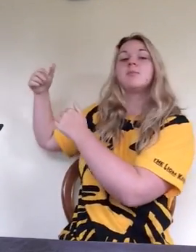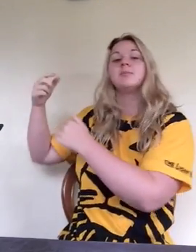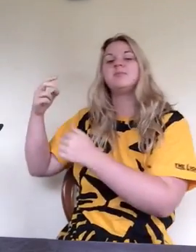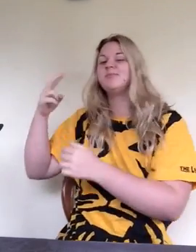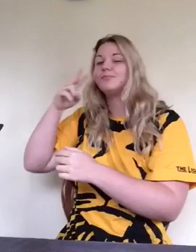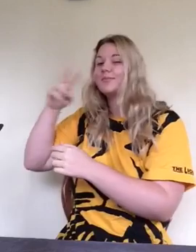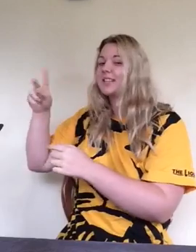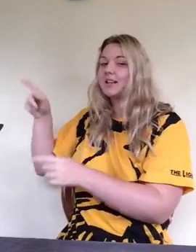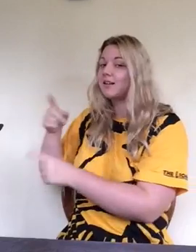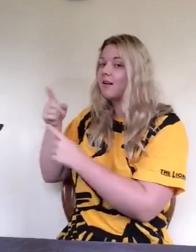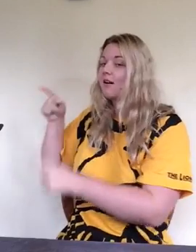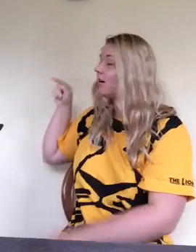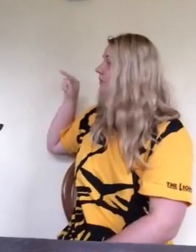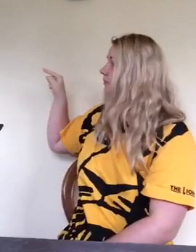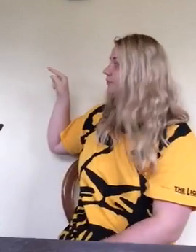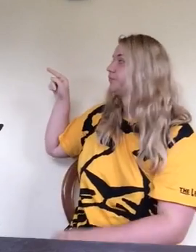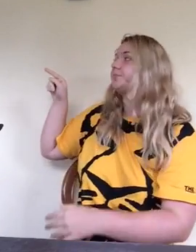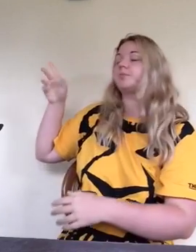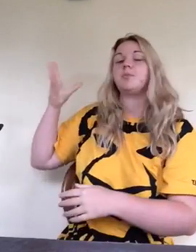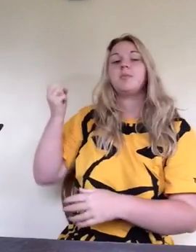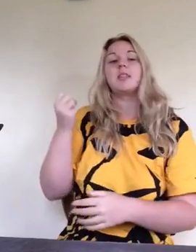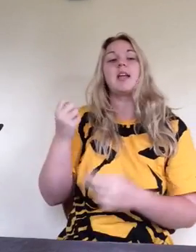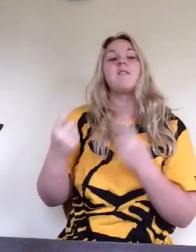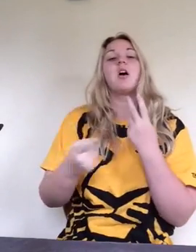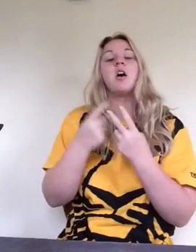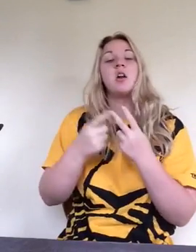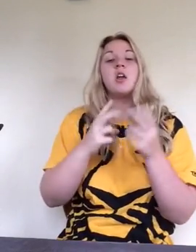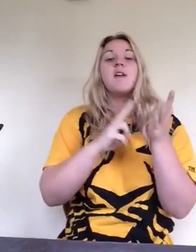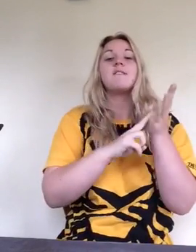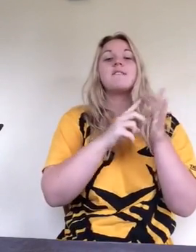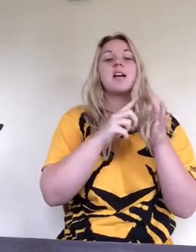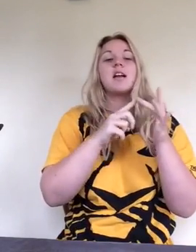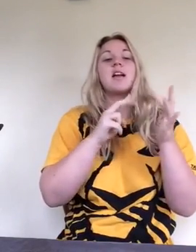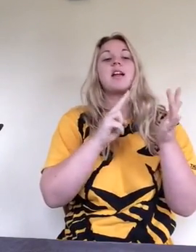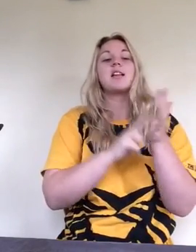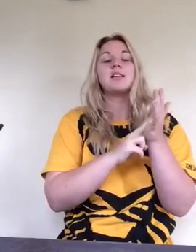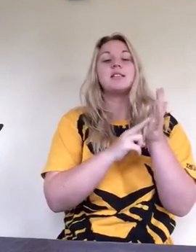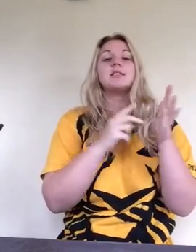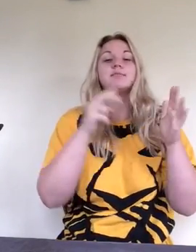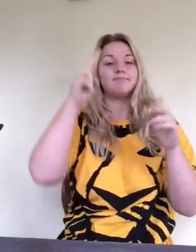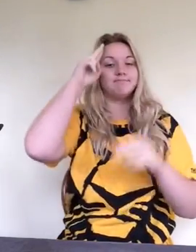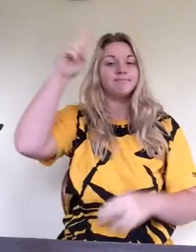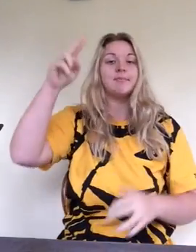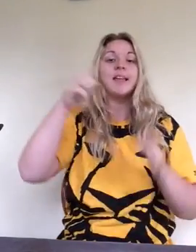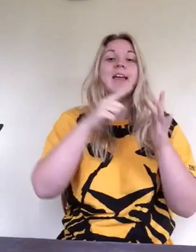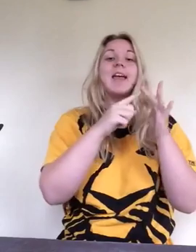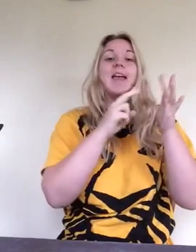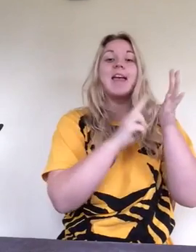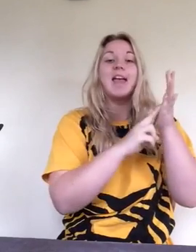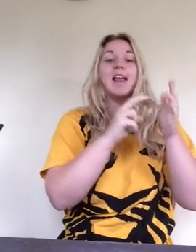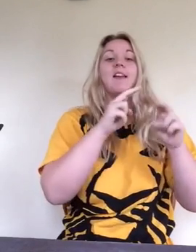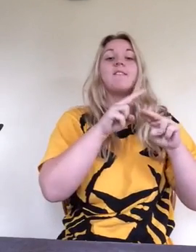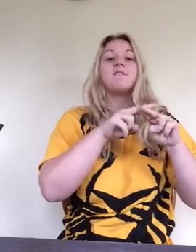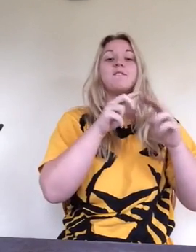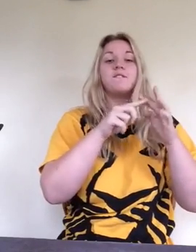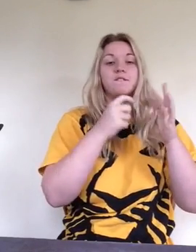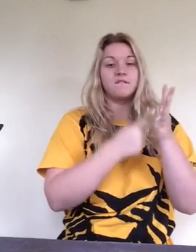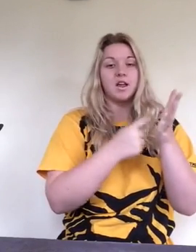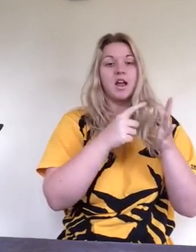And these two veins, this is also a vein, these two veins are actually dragging blood in from all over the